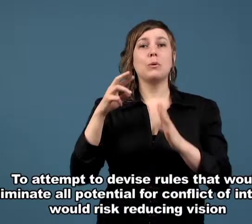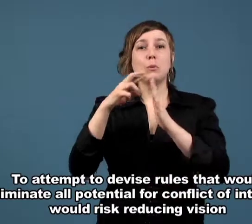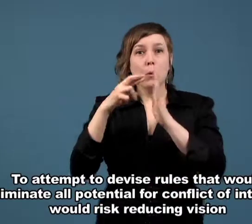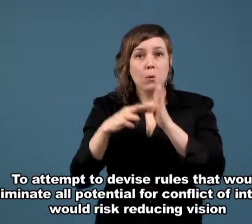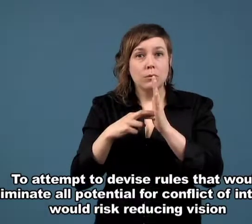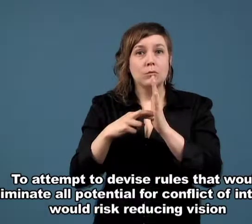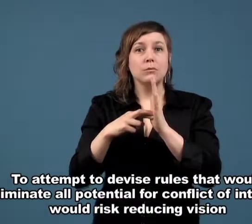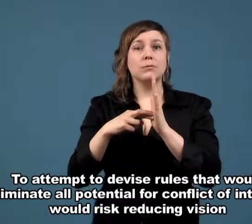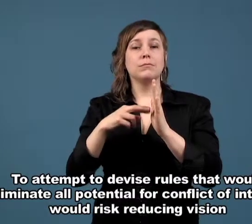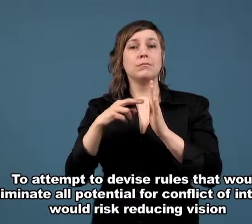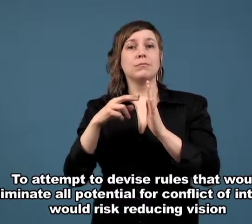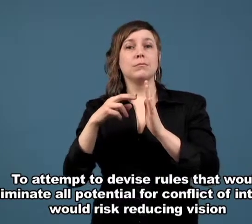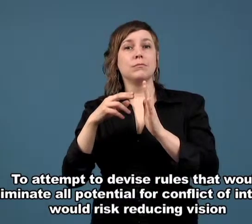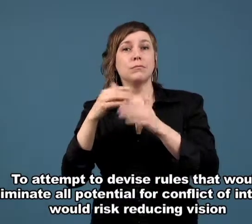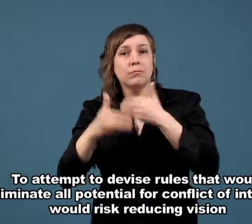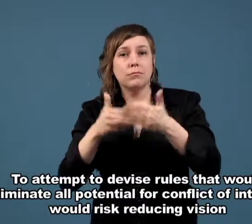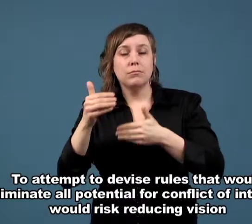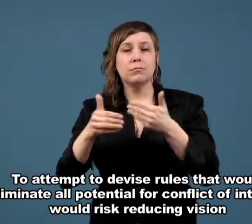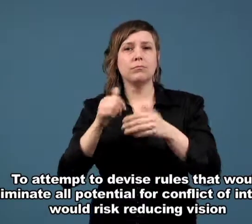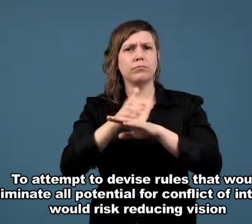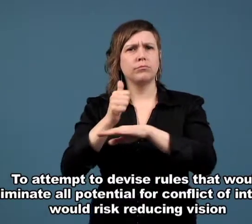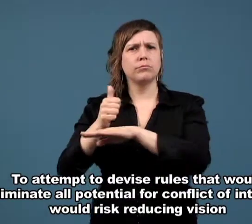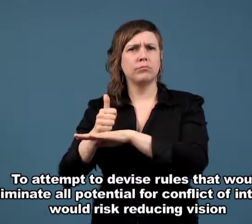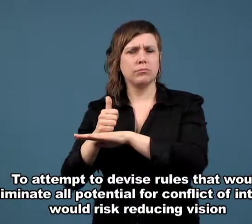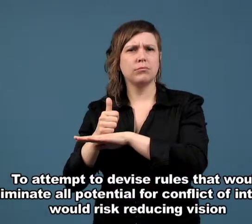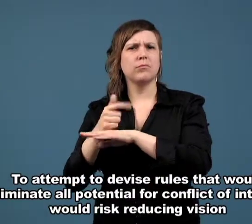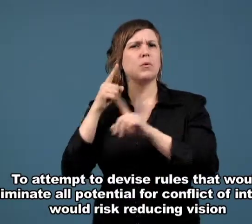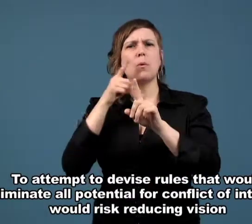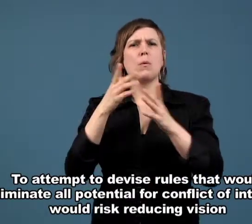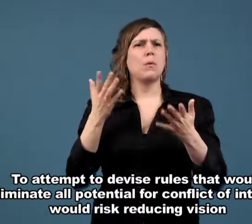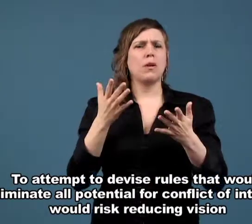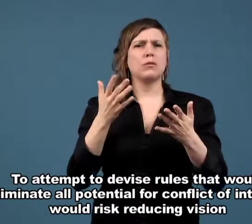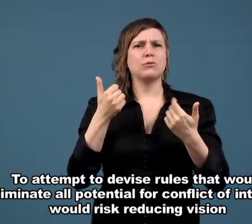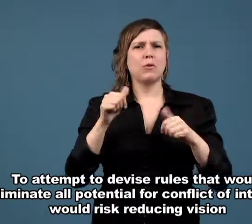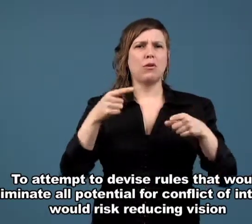potential for conflict of interest would risk reducing vision